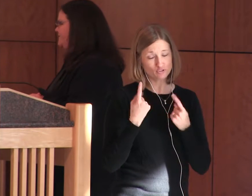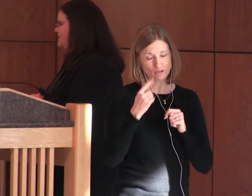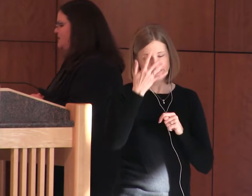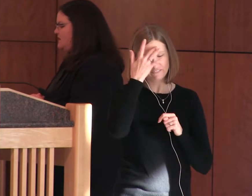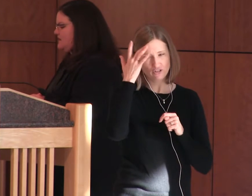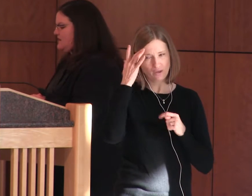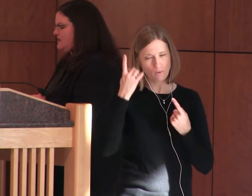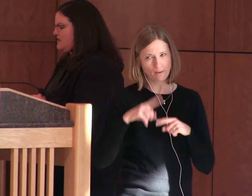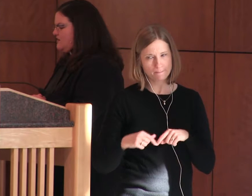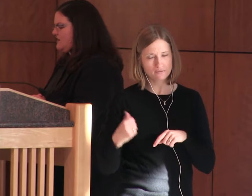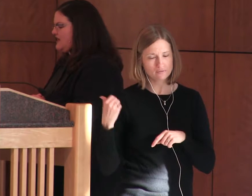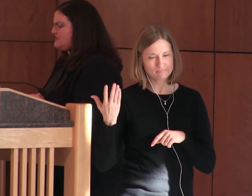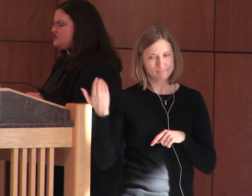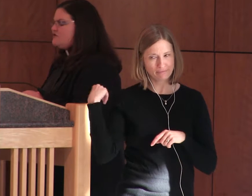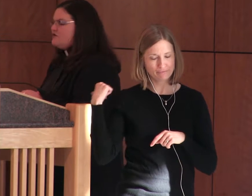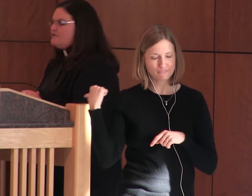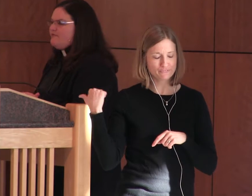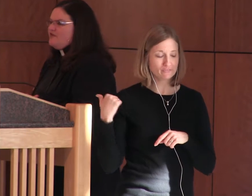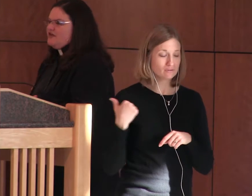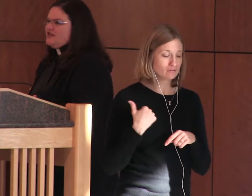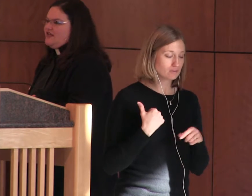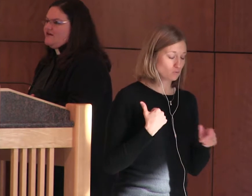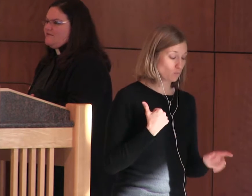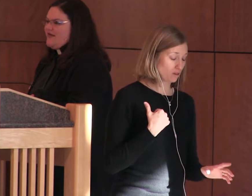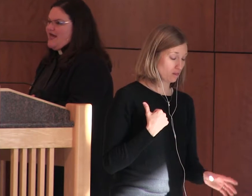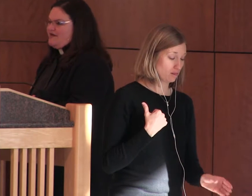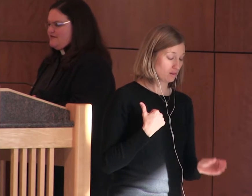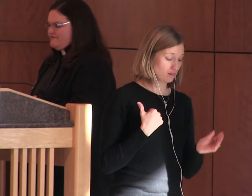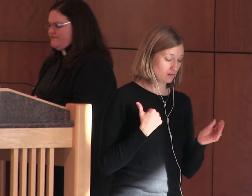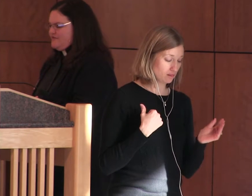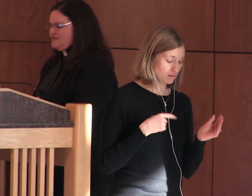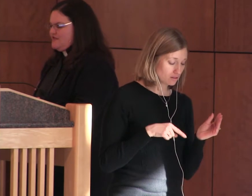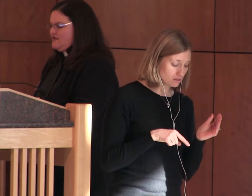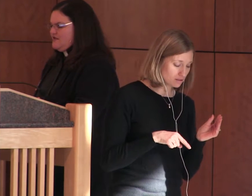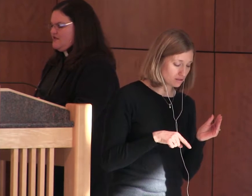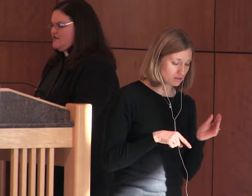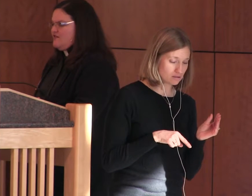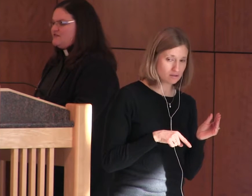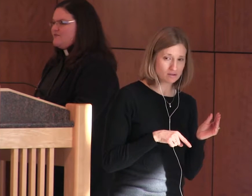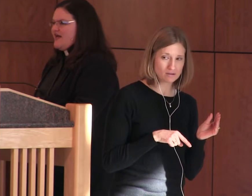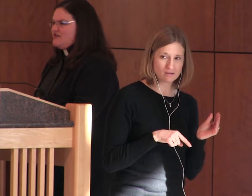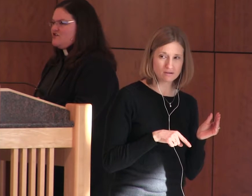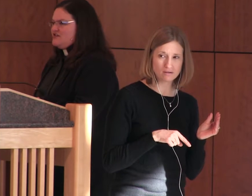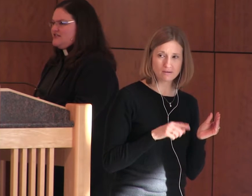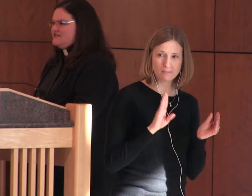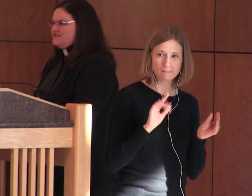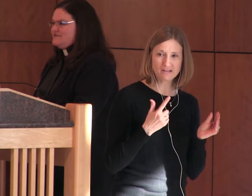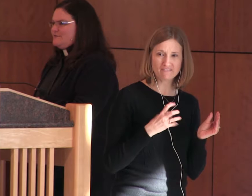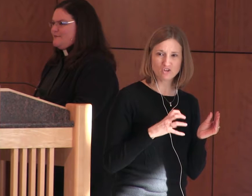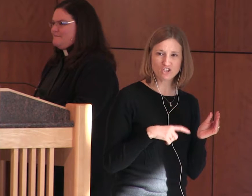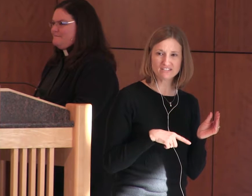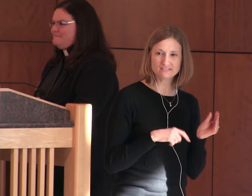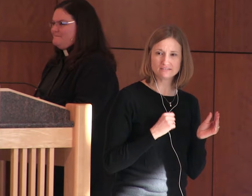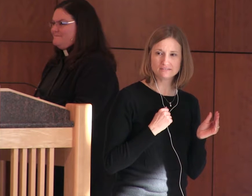incident. Well, next to her book in her bag, there was a bag of